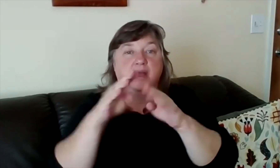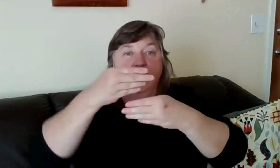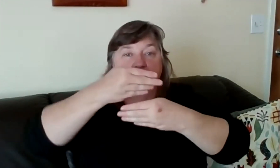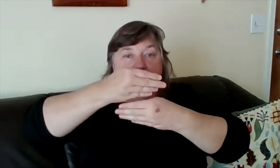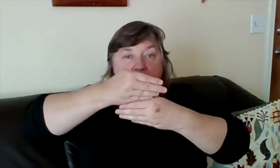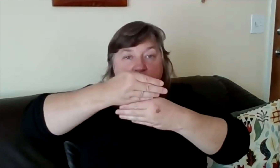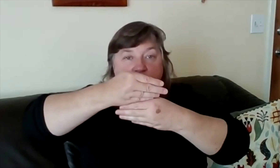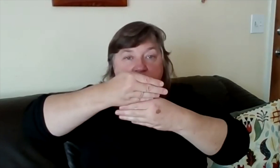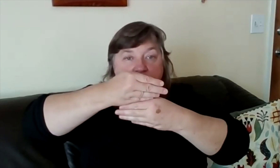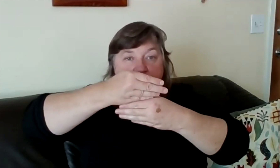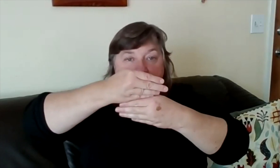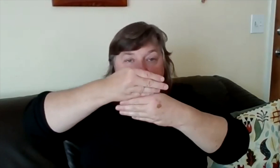And window.